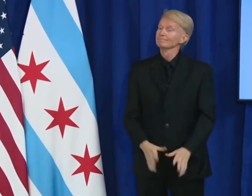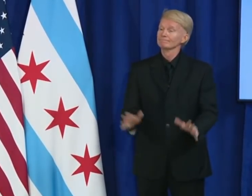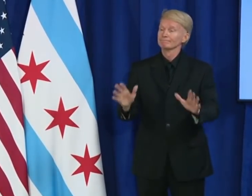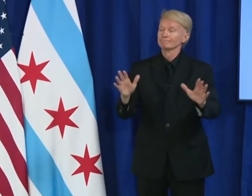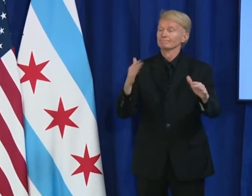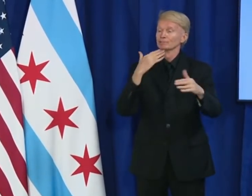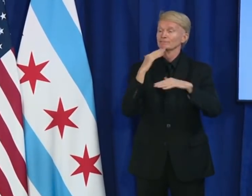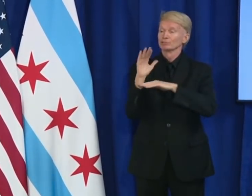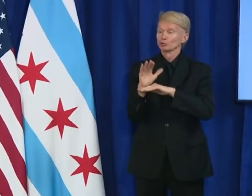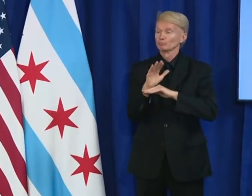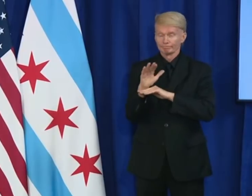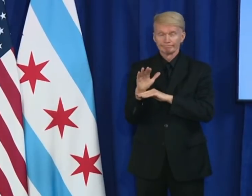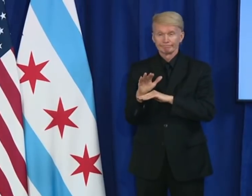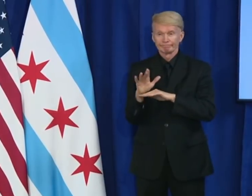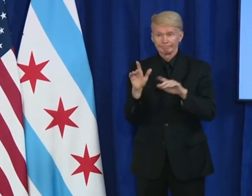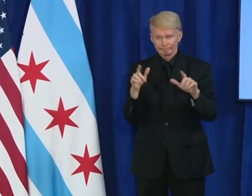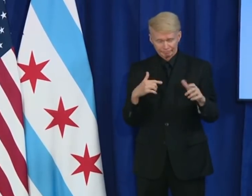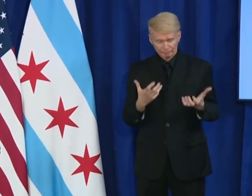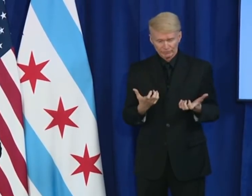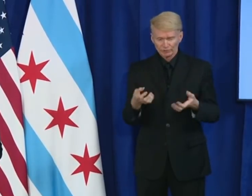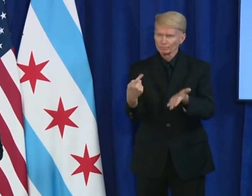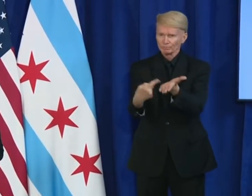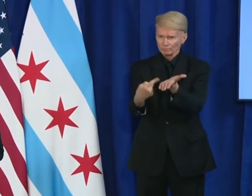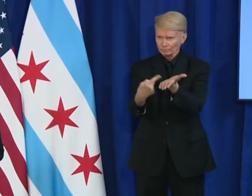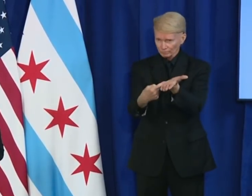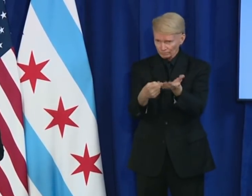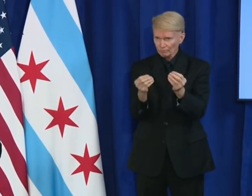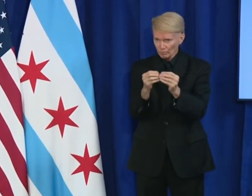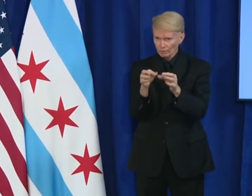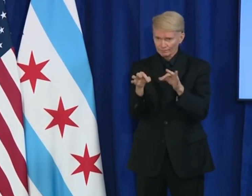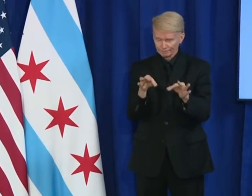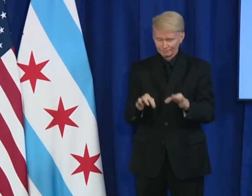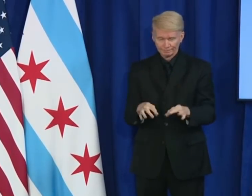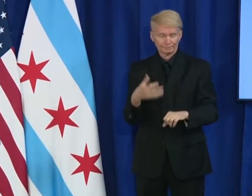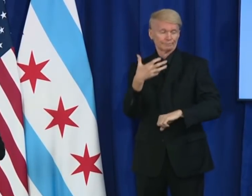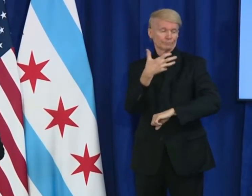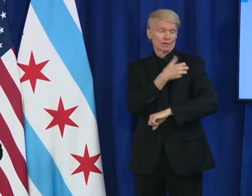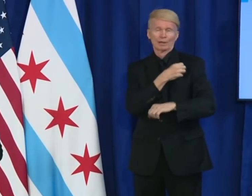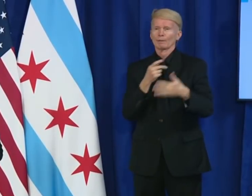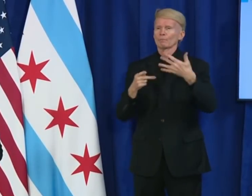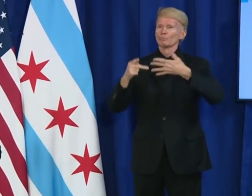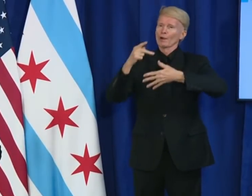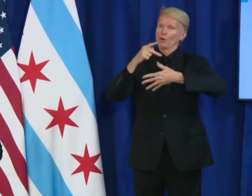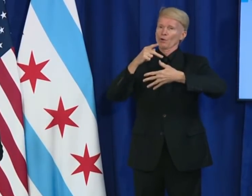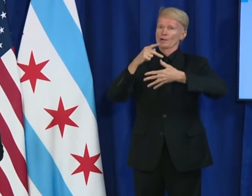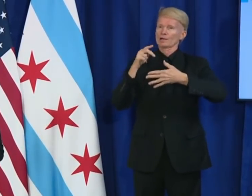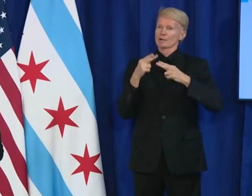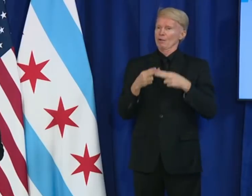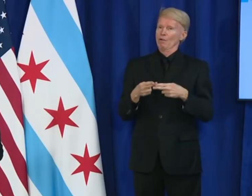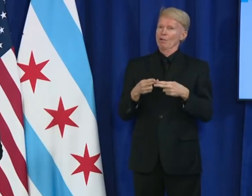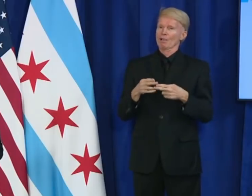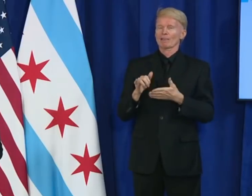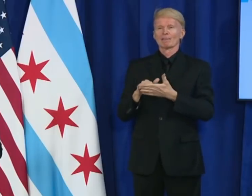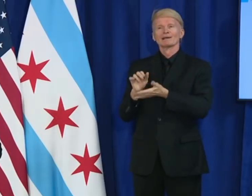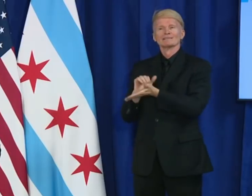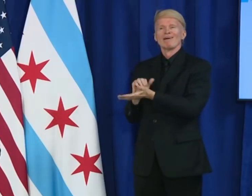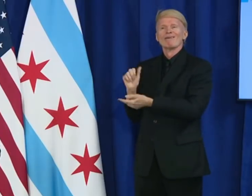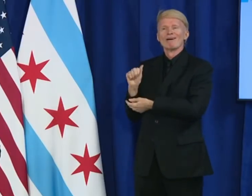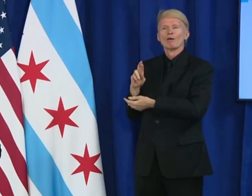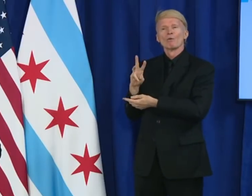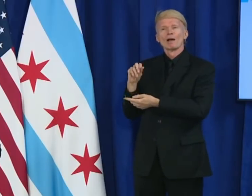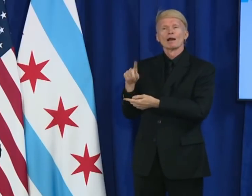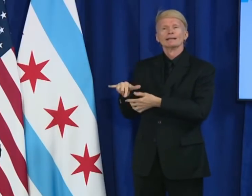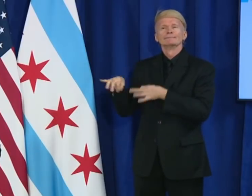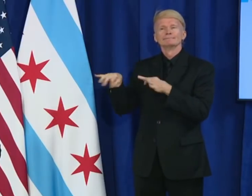Good afternoon. I want to talk a little bit more about the vaccine prioritization that Dr. Arwoody mentioned. As she mentioned,